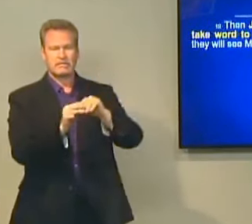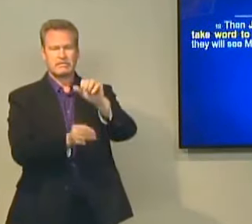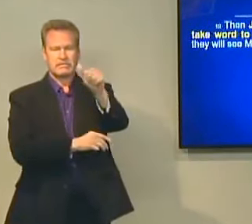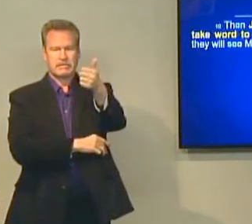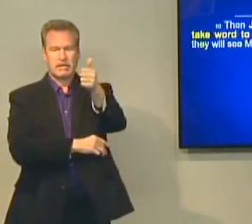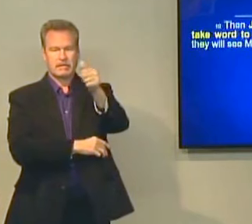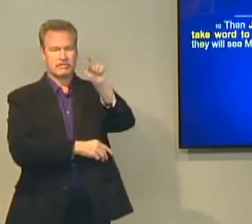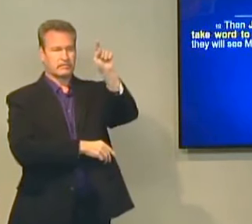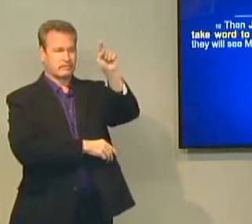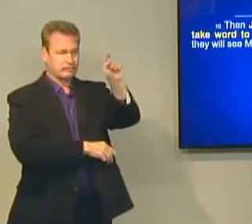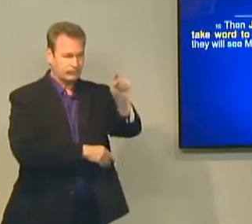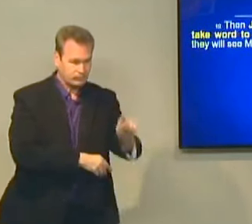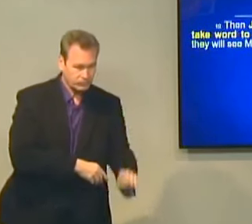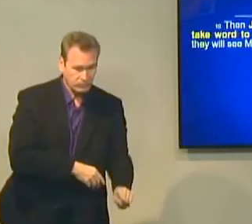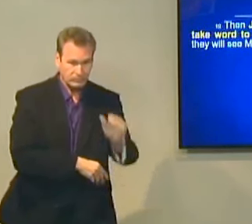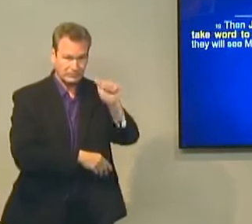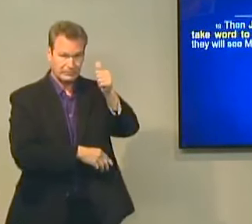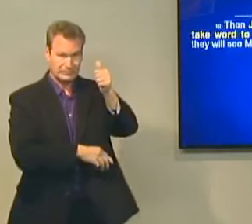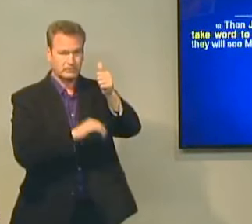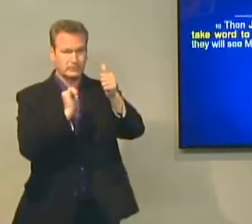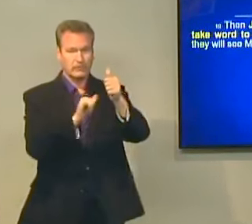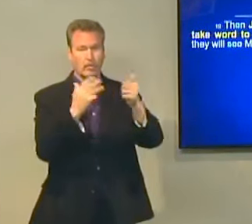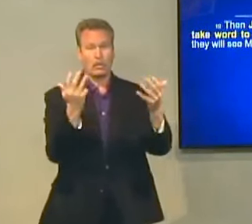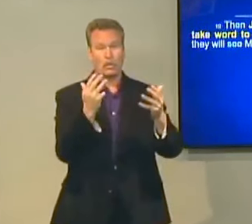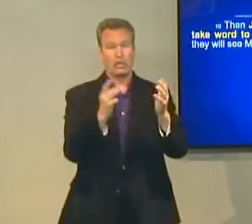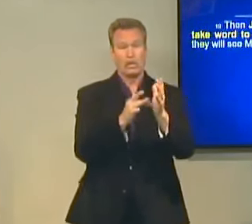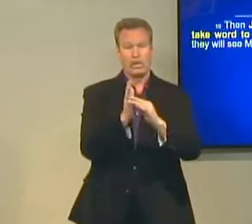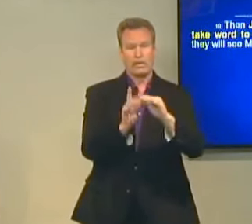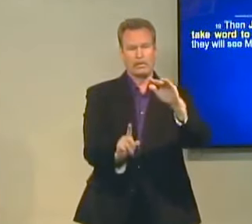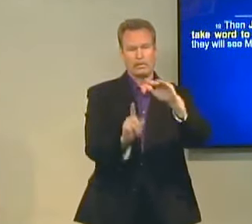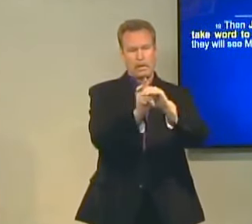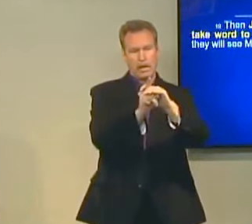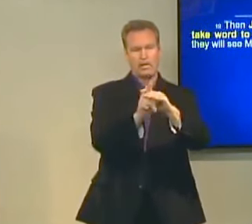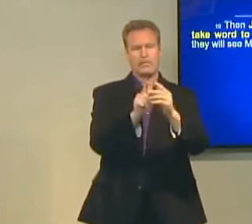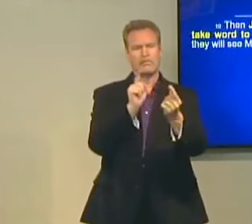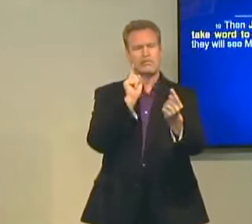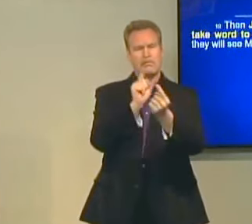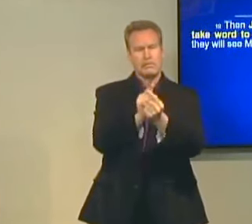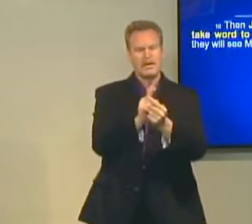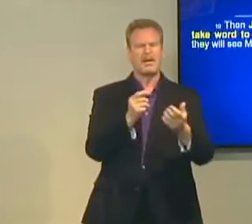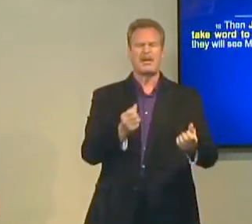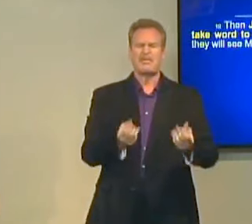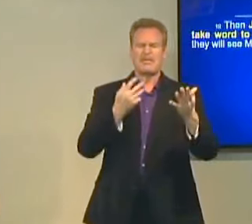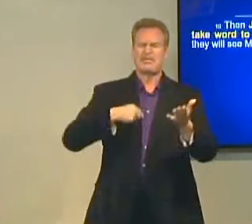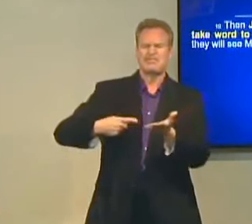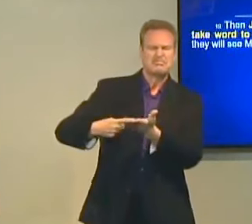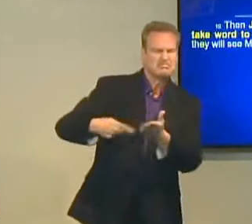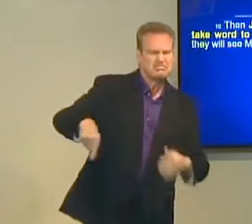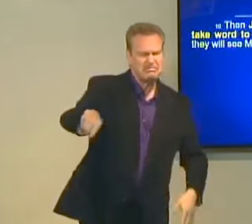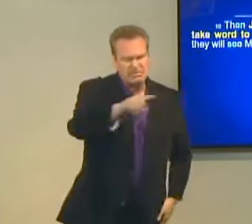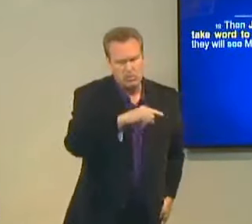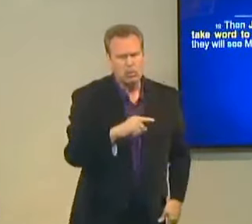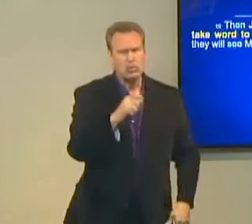to all of these different places. Ten different places. I'm going to go ahead and discuss the ten different appearances the scripture